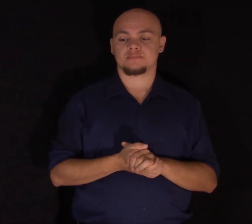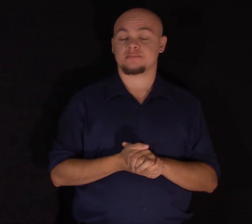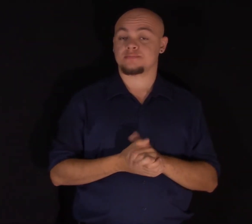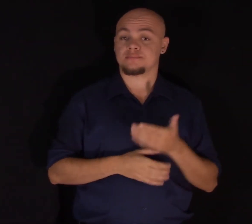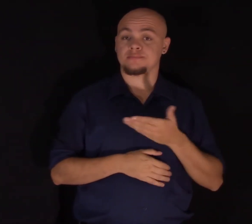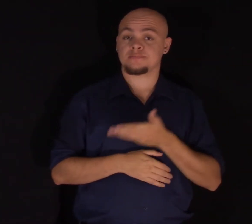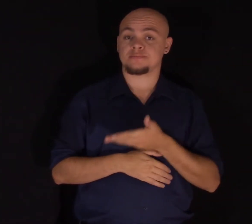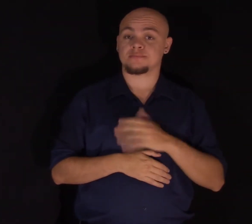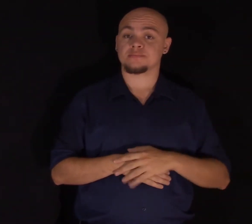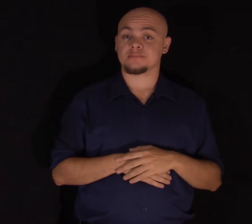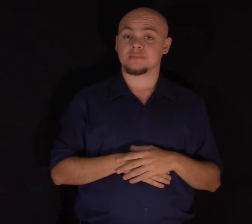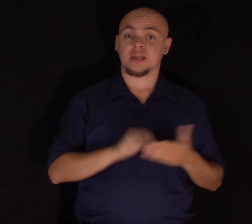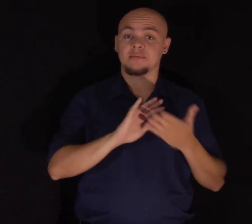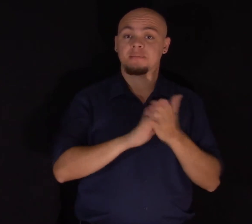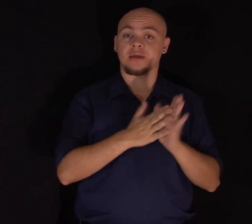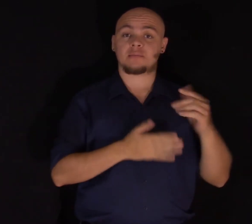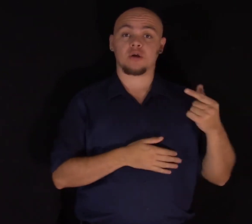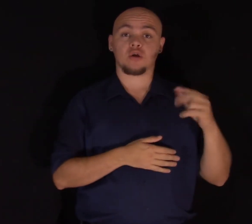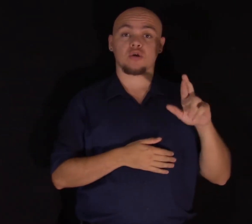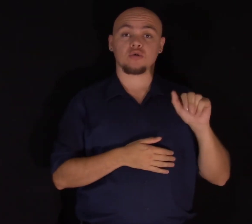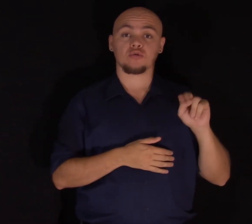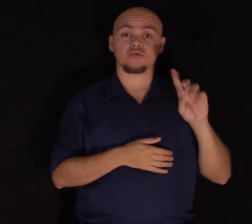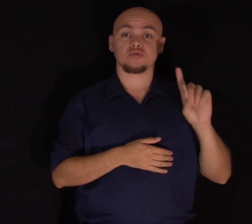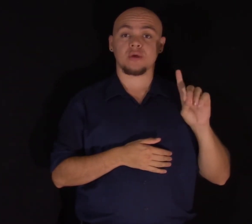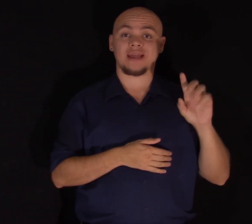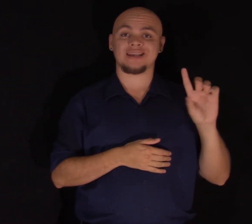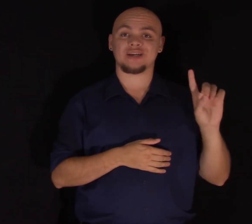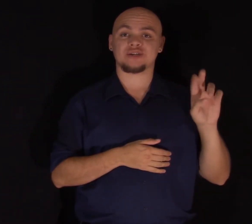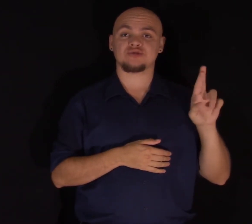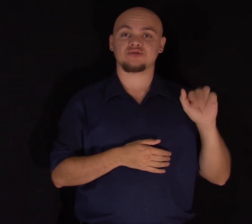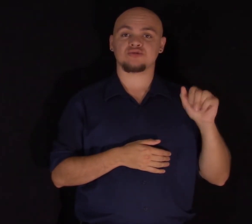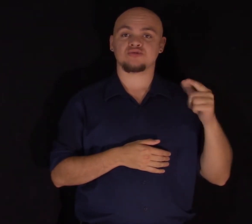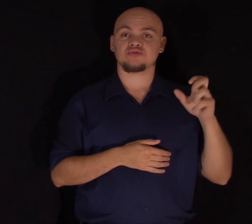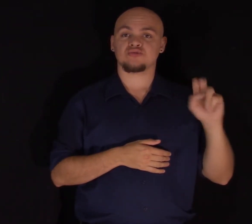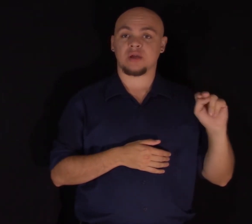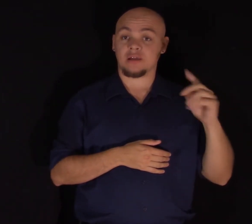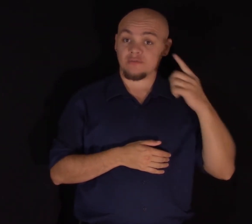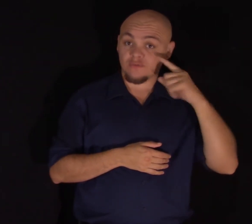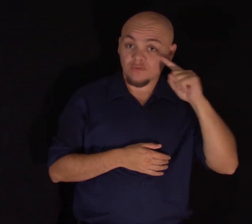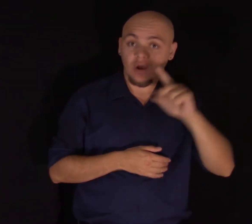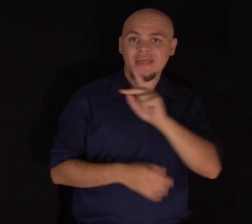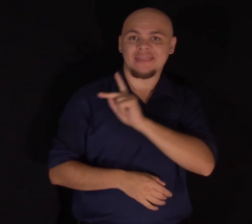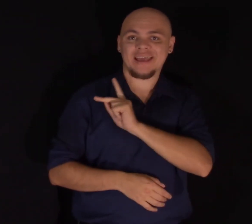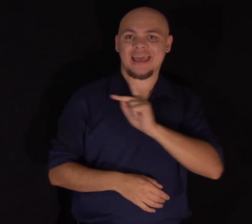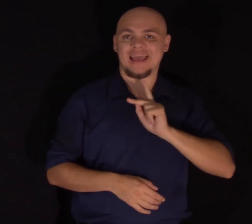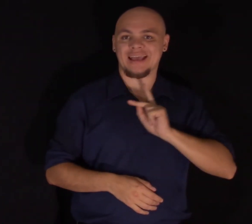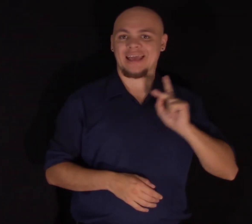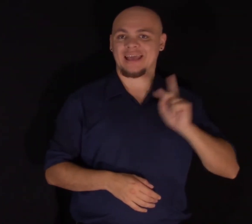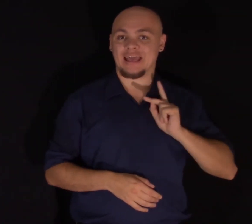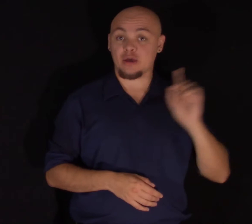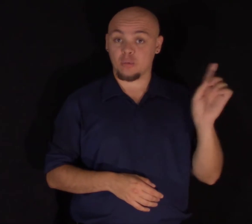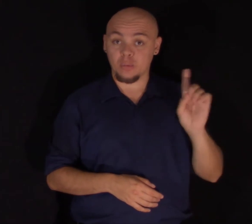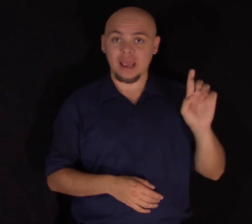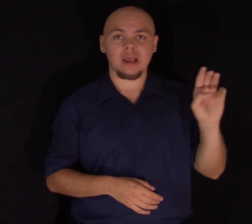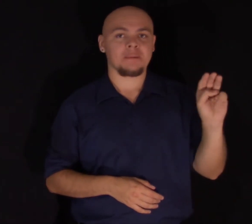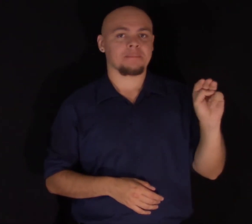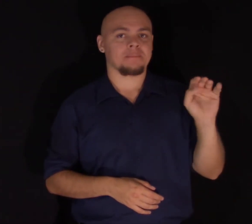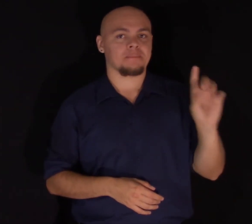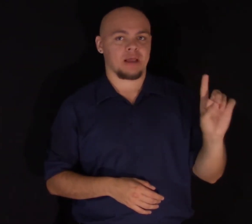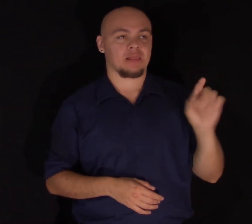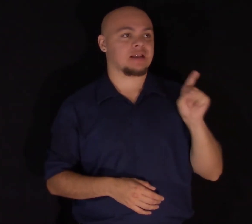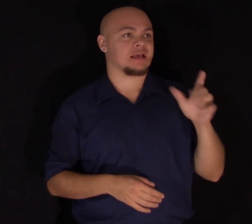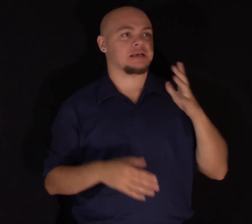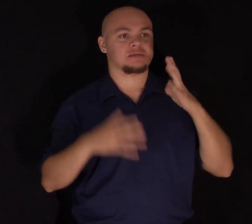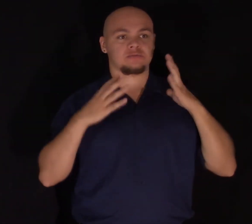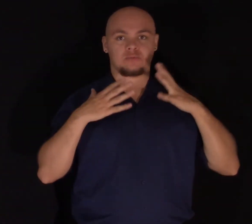He was the Grand Dragon of the Ku Klux Klan for the state of Maryland. This is his robe. This is what he